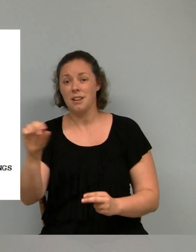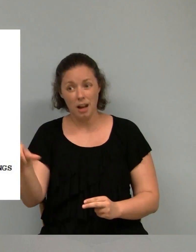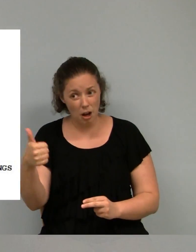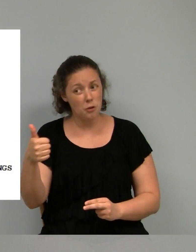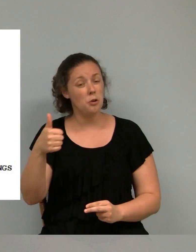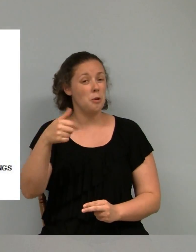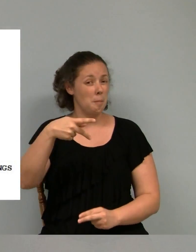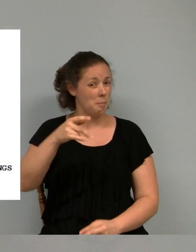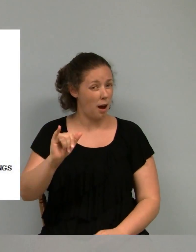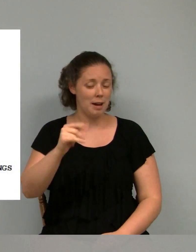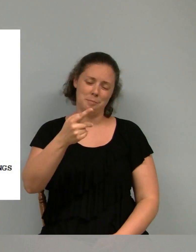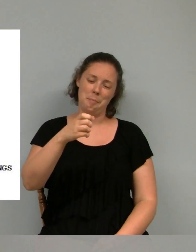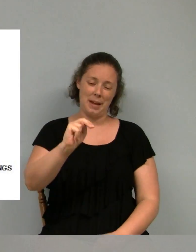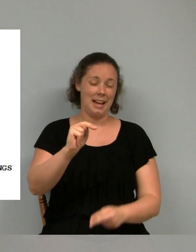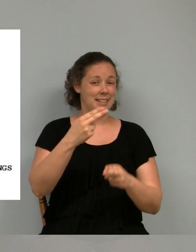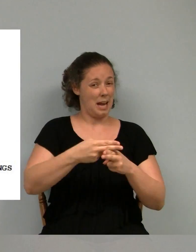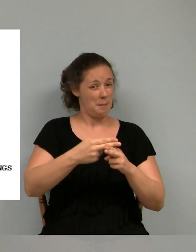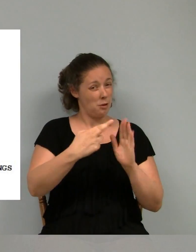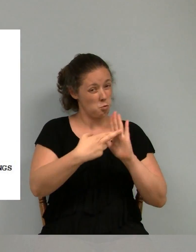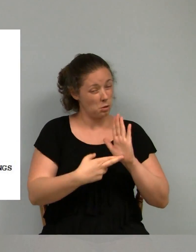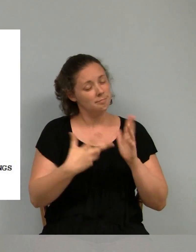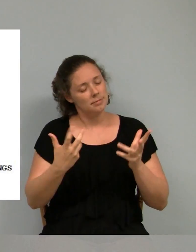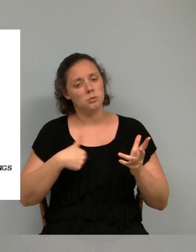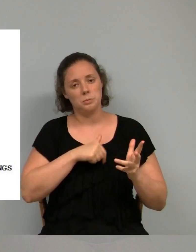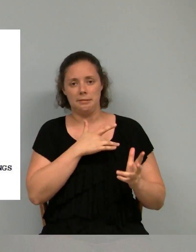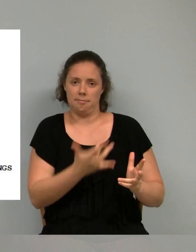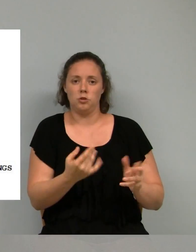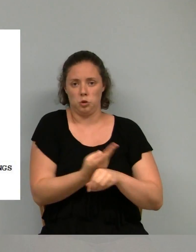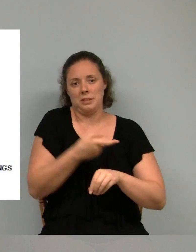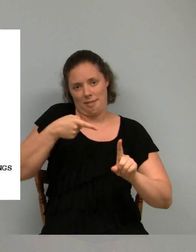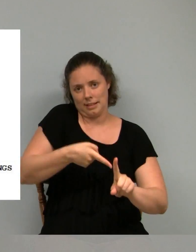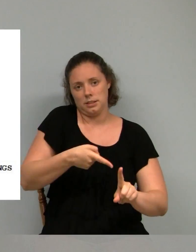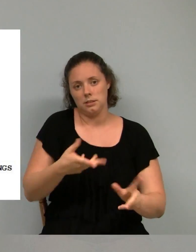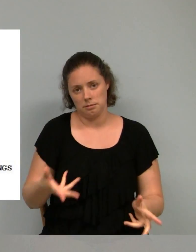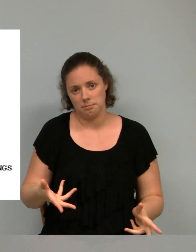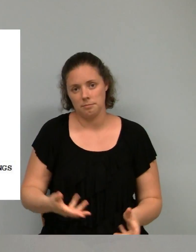naming conventions, but we'll be using this one.